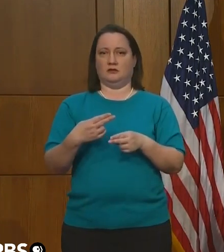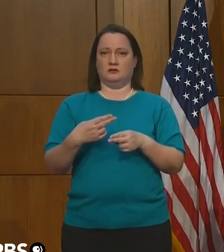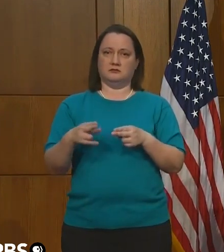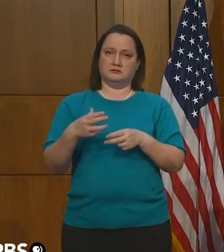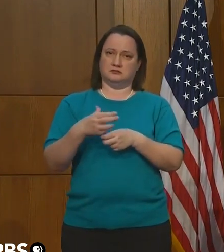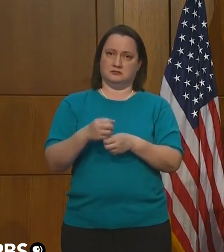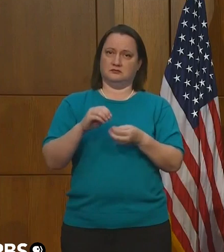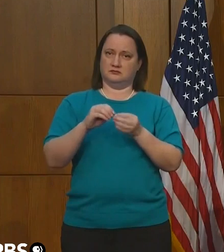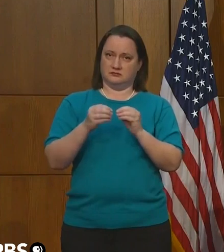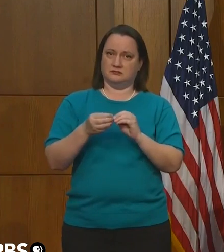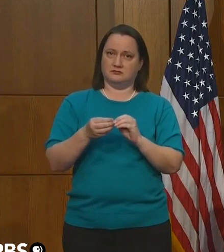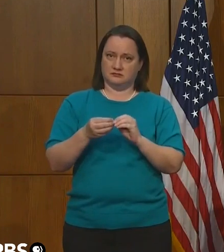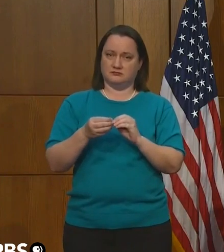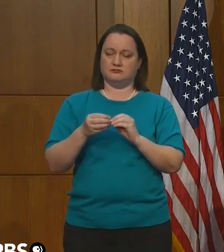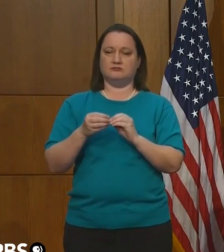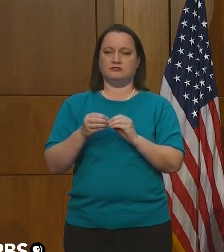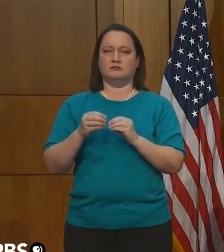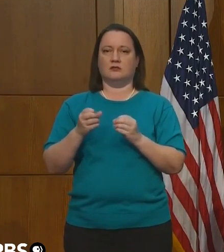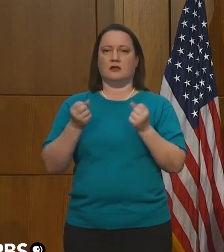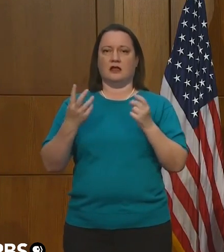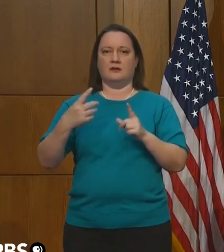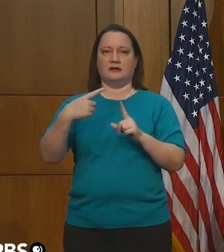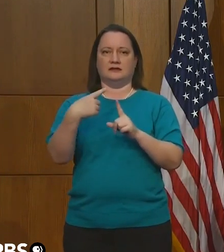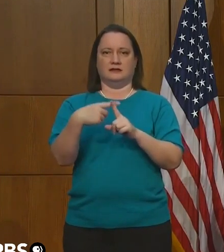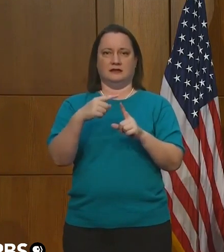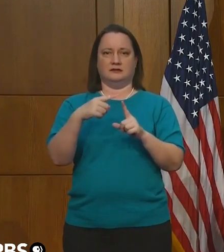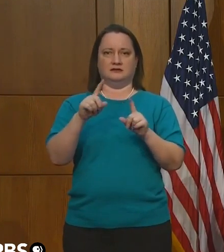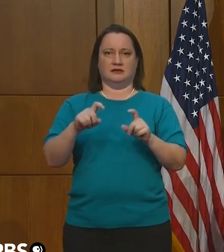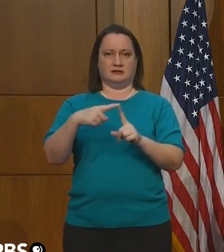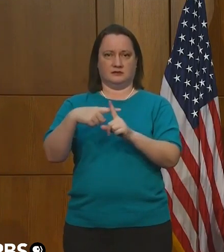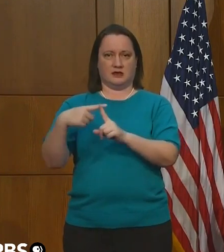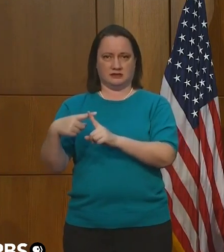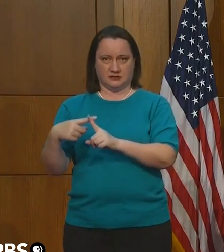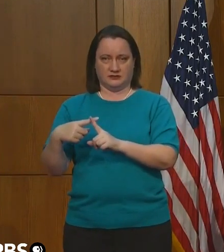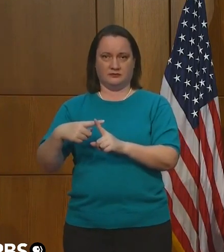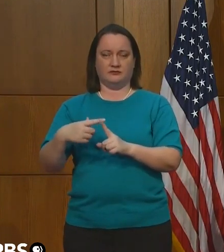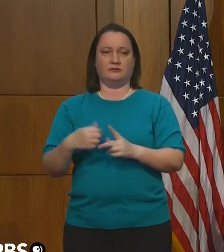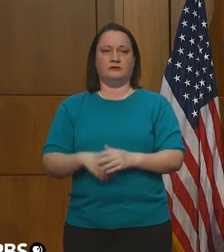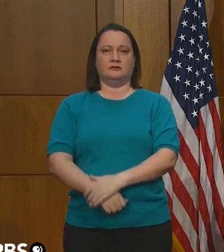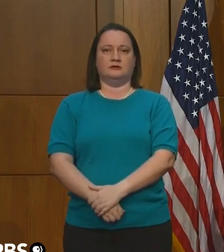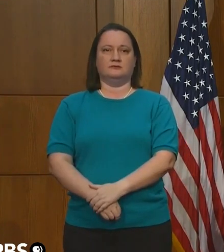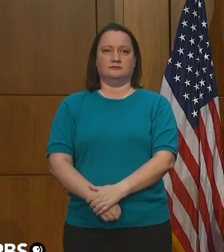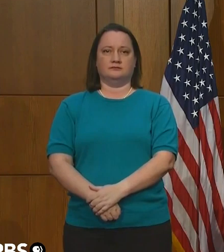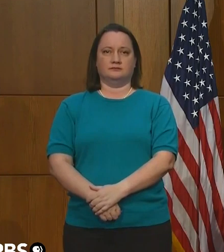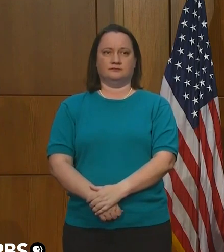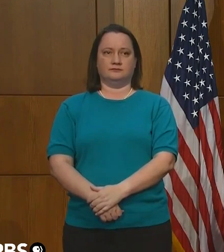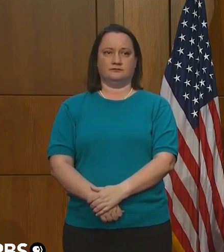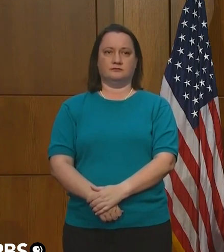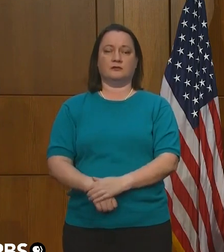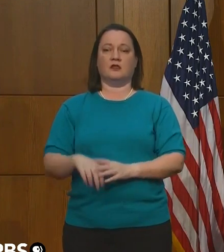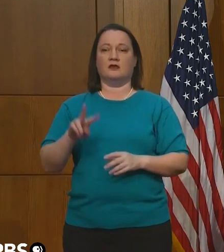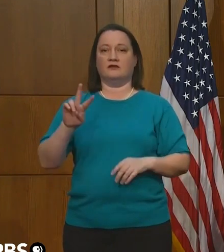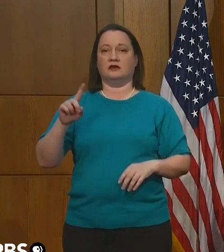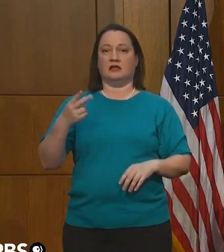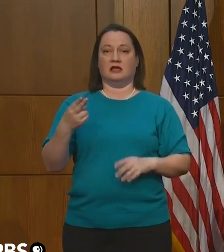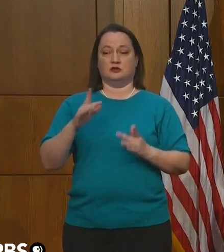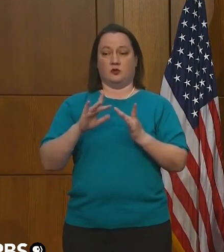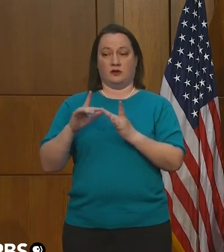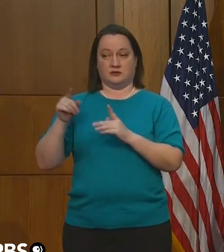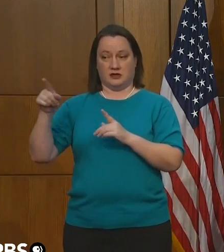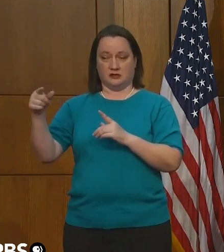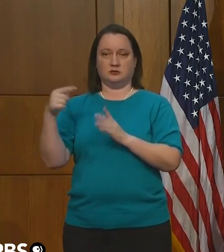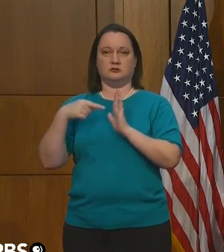numbers regarding the cases, on today's update of the website, we note that